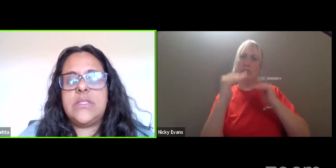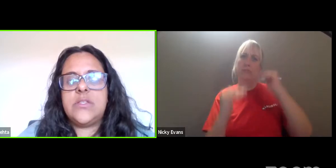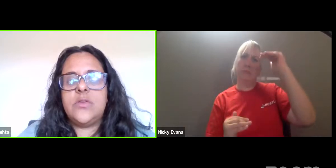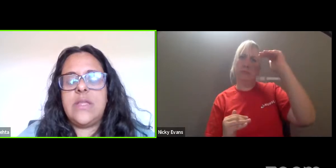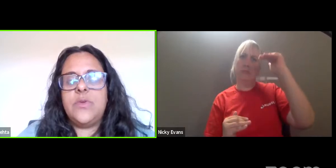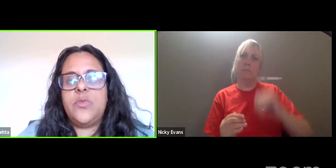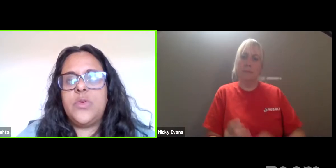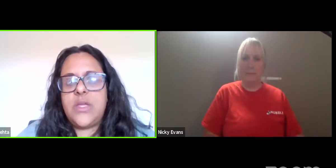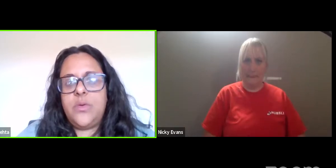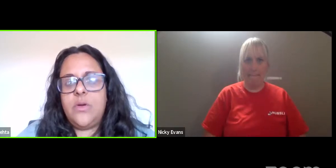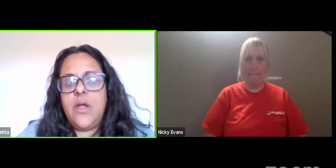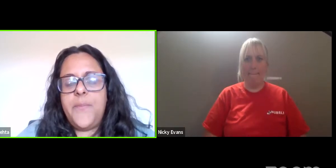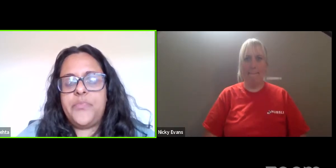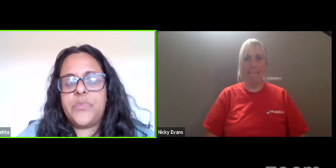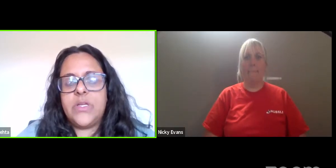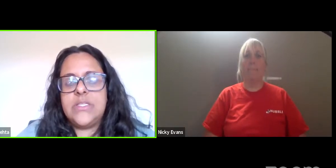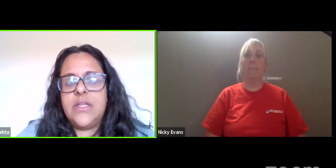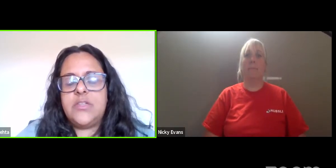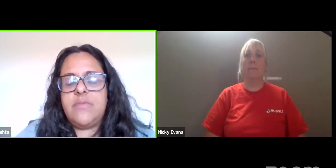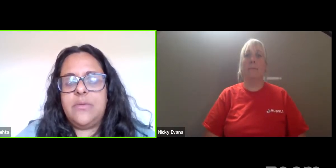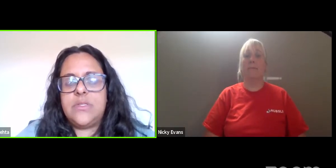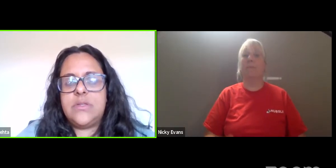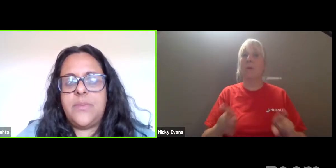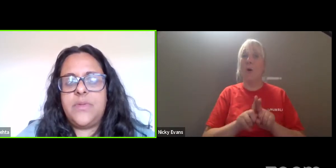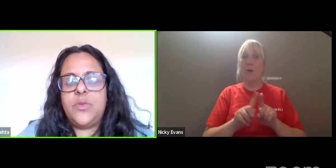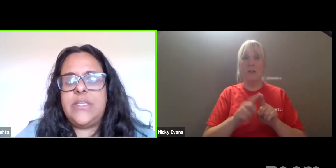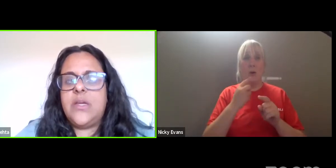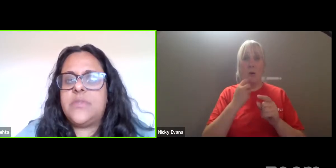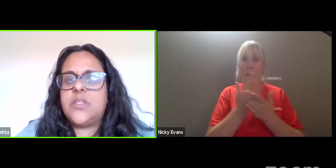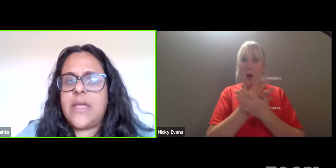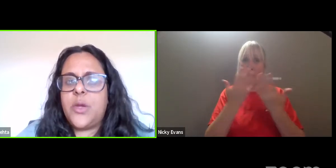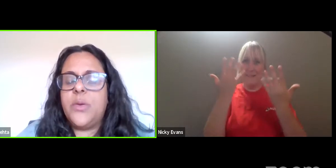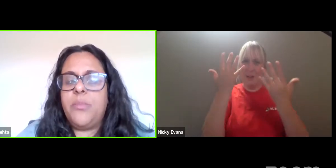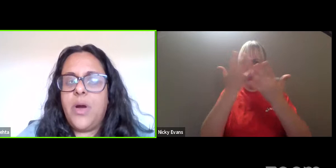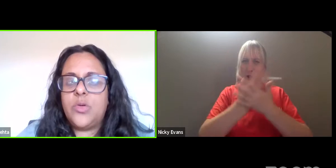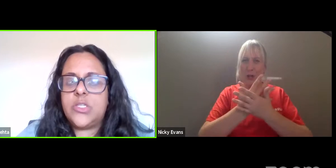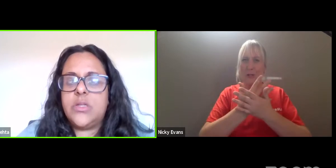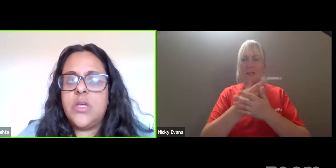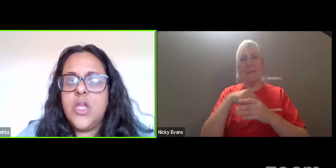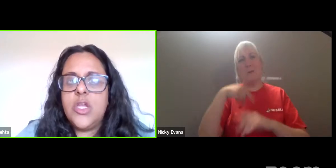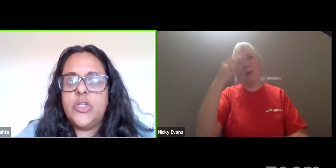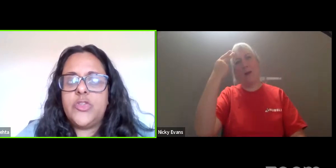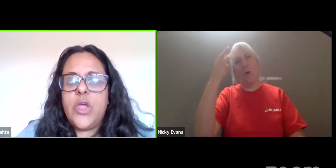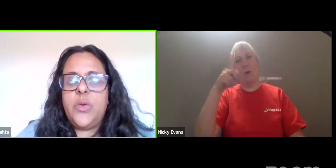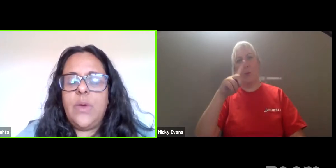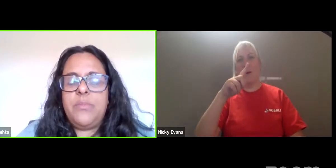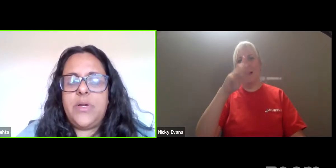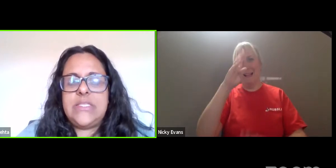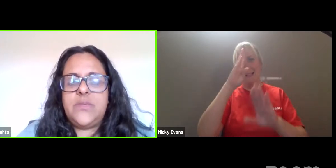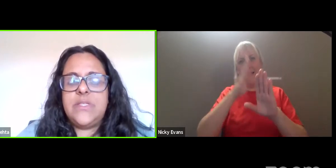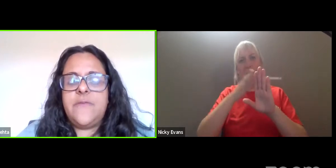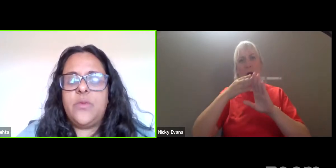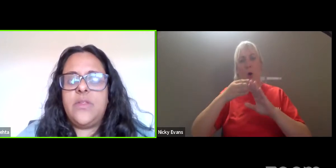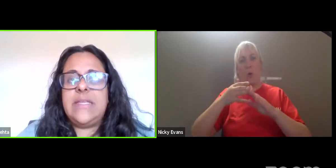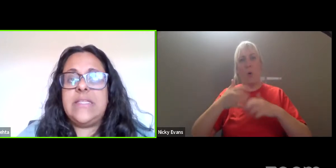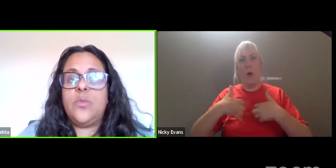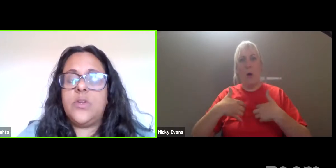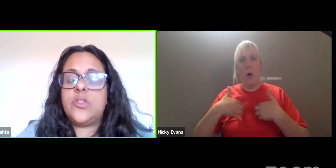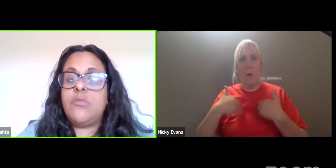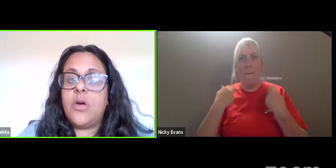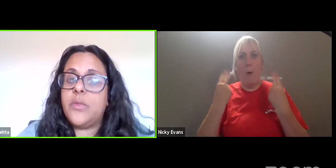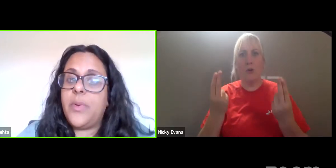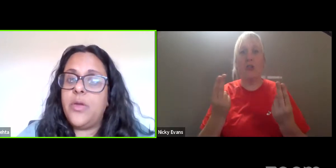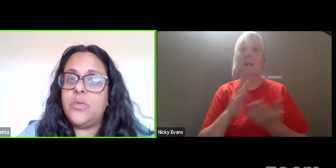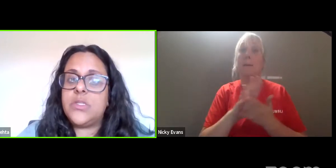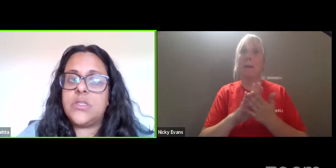There were also concerns around something that we termed psychocompulsion. So when participants felt that they didn't